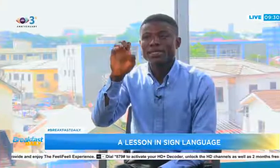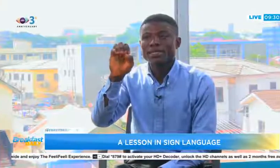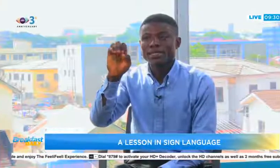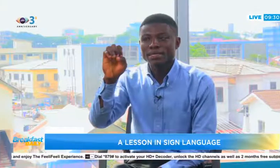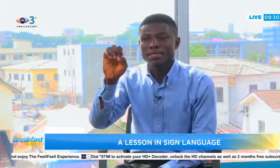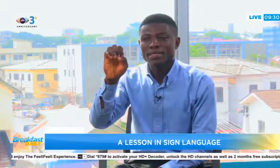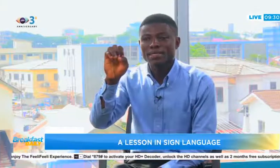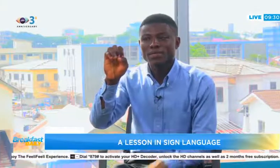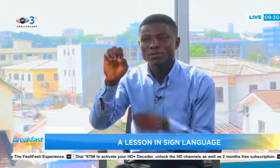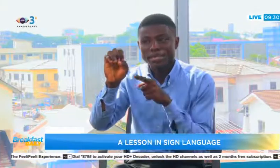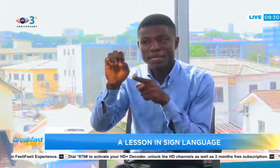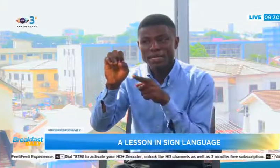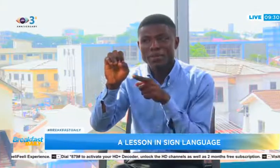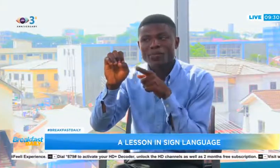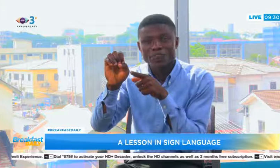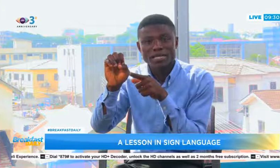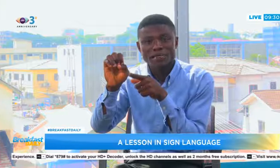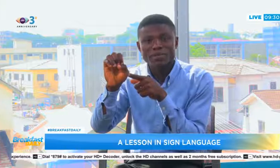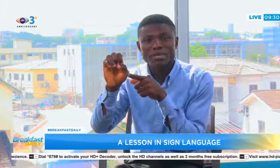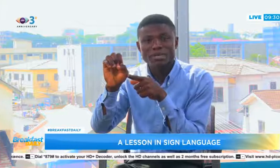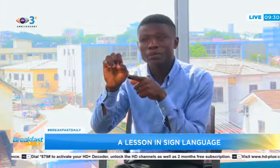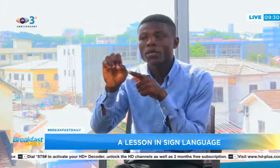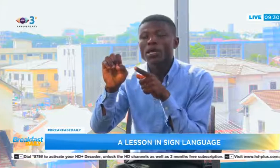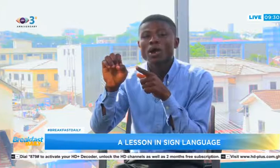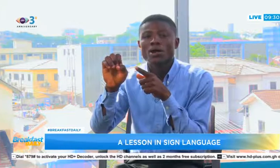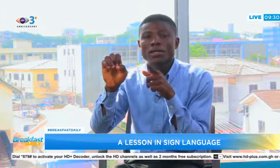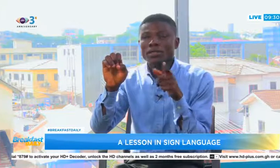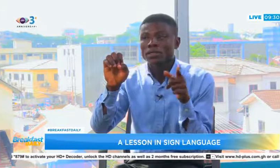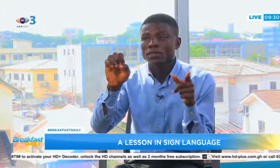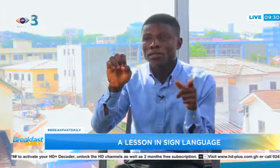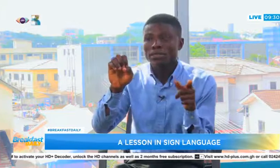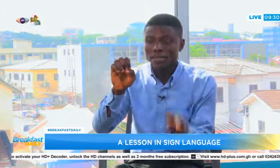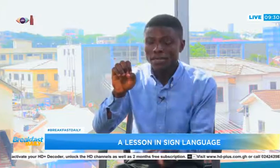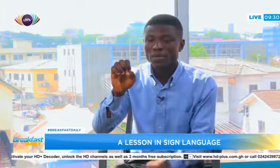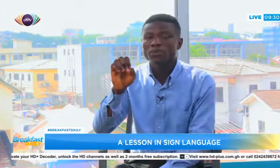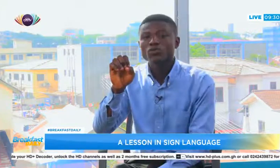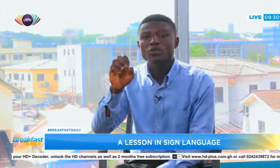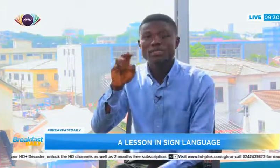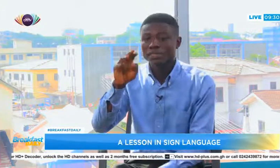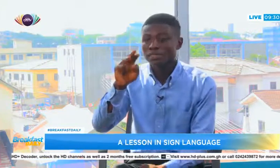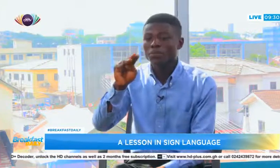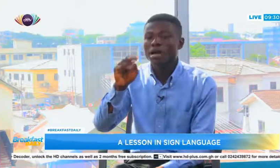MARTINATTAKEE. So that's my name. I'm finger spelling my name. Yeah. On Instagram, too, is the same